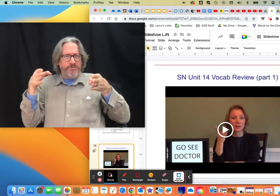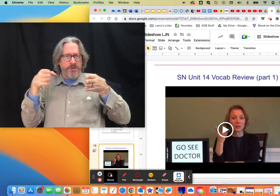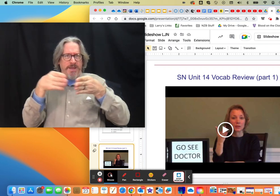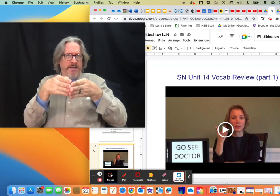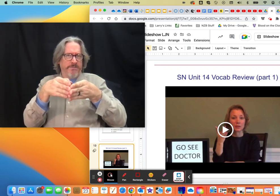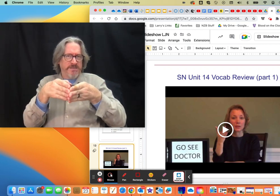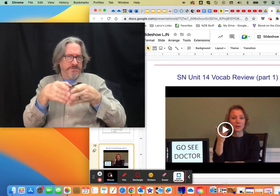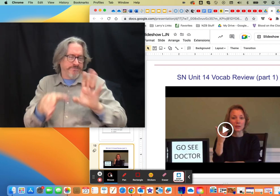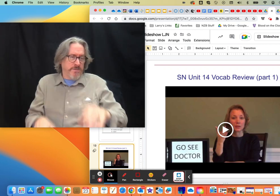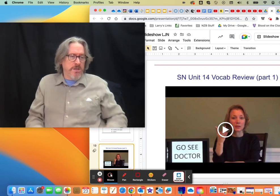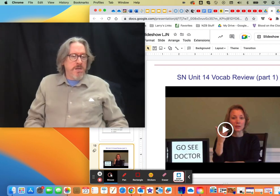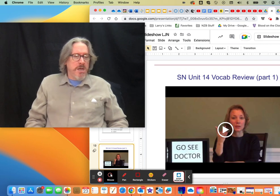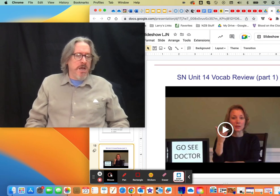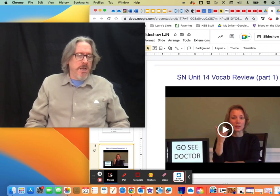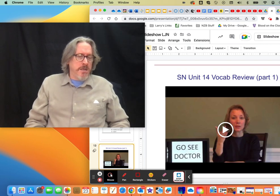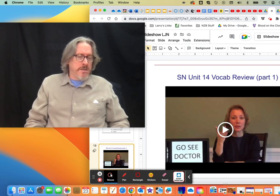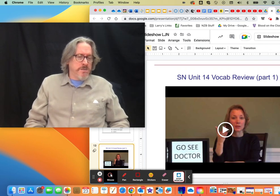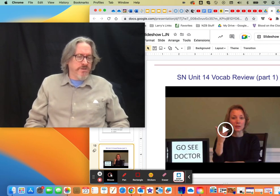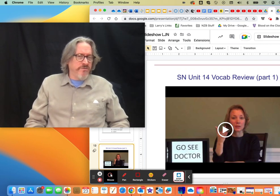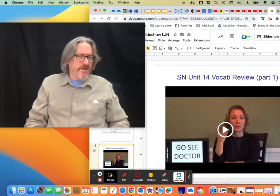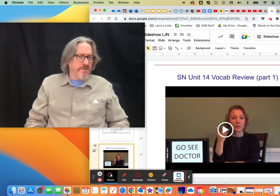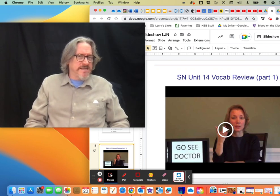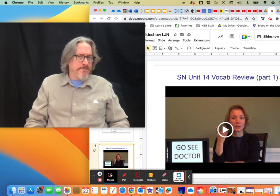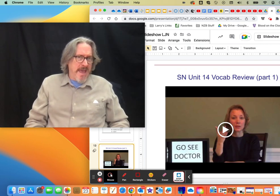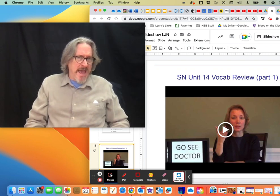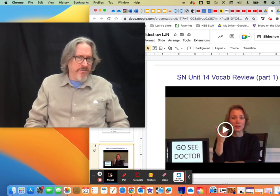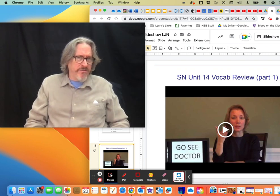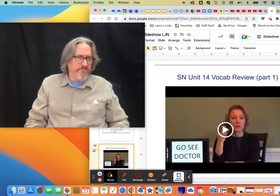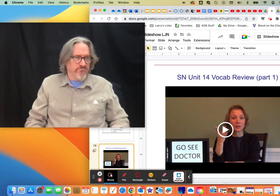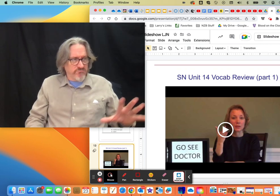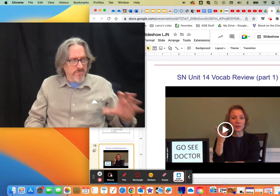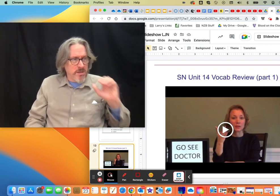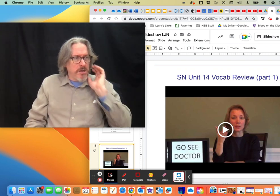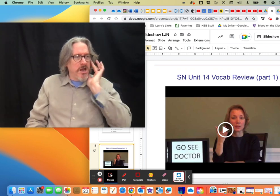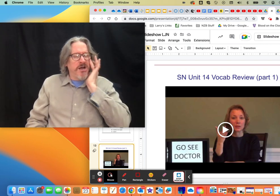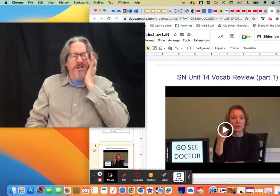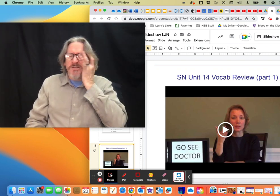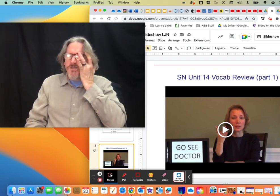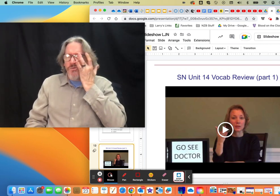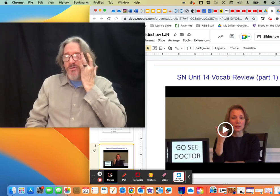sort of companion piece. So they don't follow the same path.